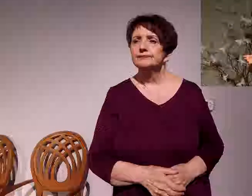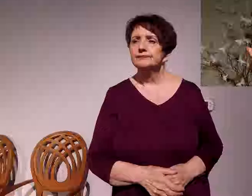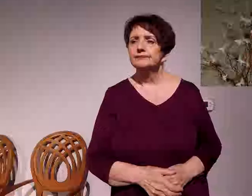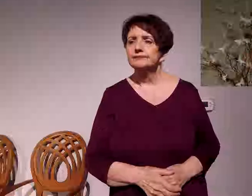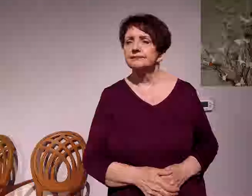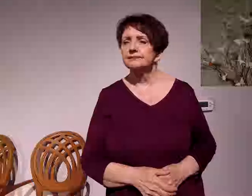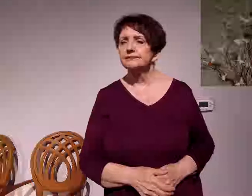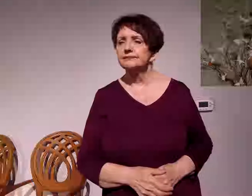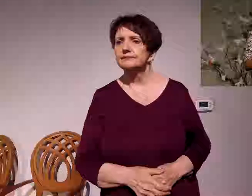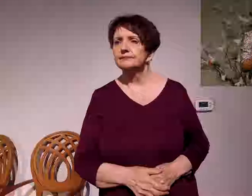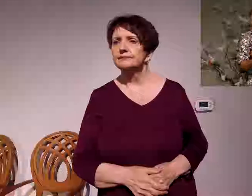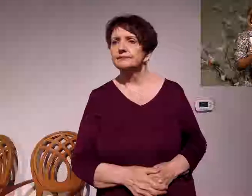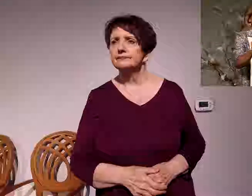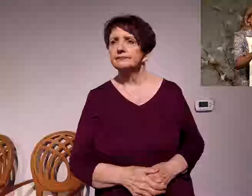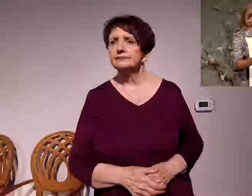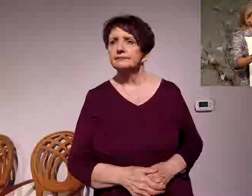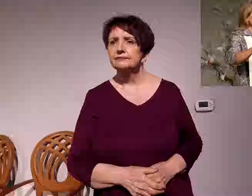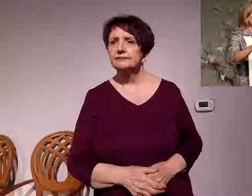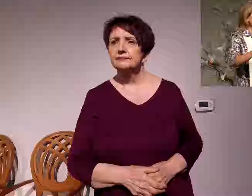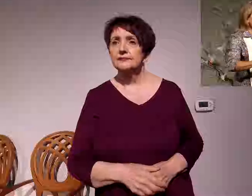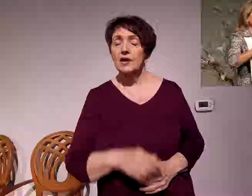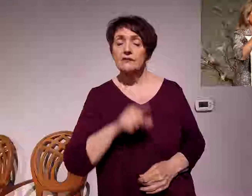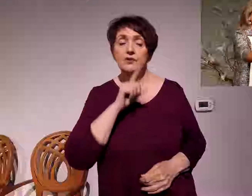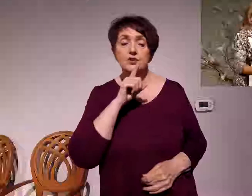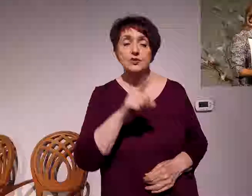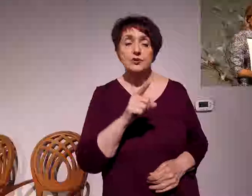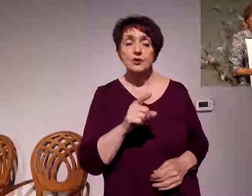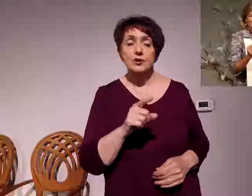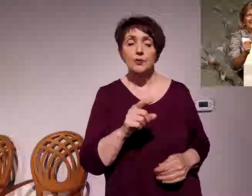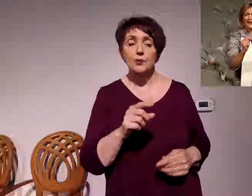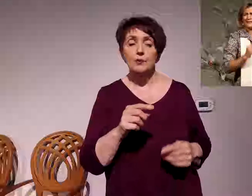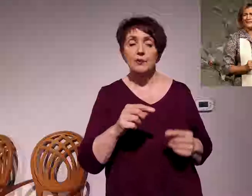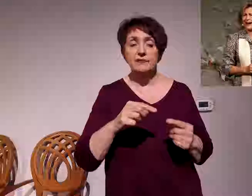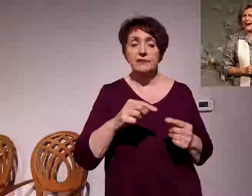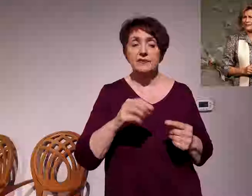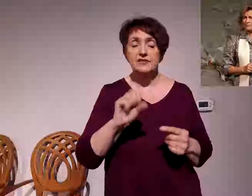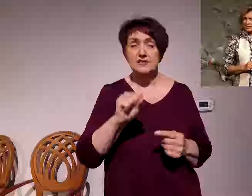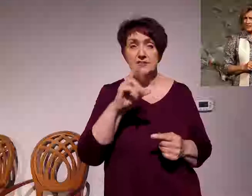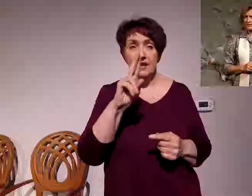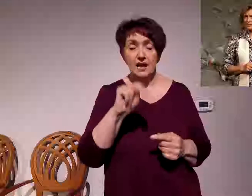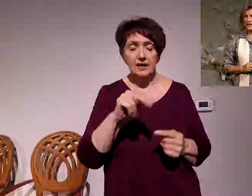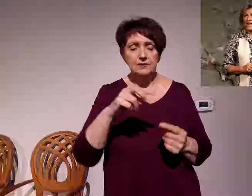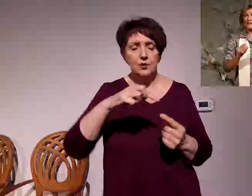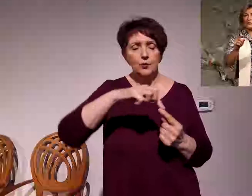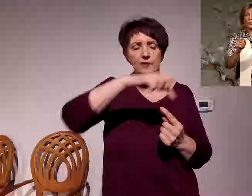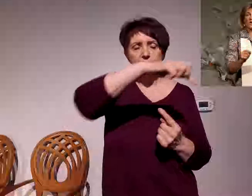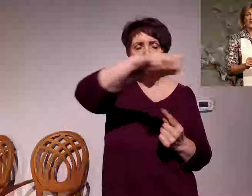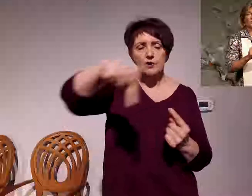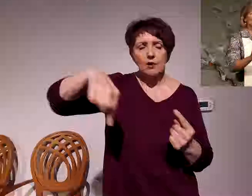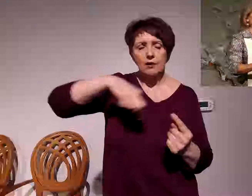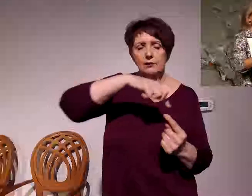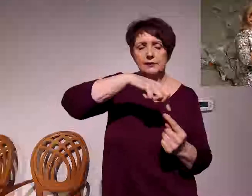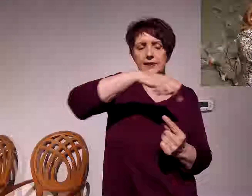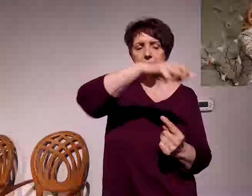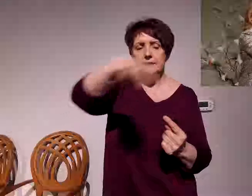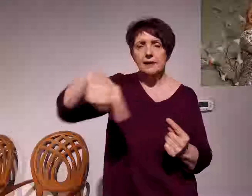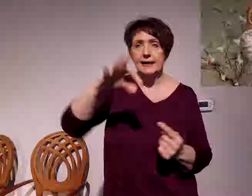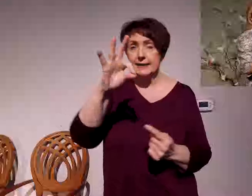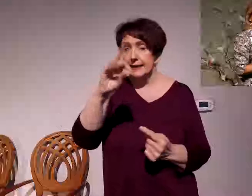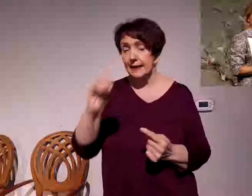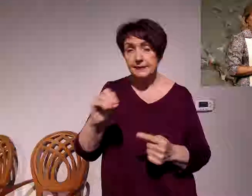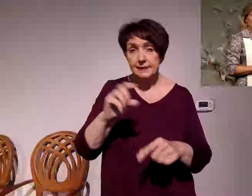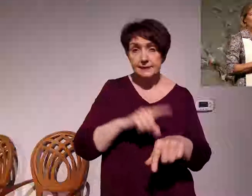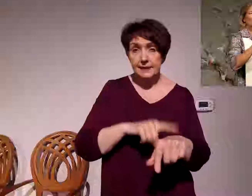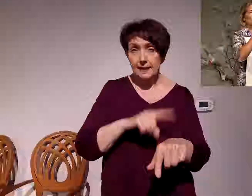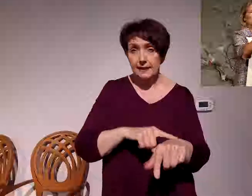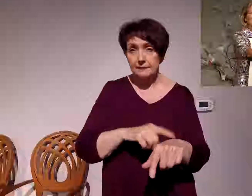It's just as certain It's just as certain when we've gone around the sun 90 times as it was when we had